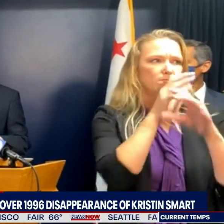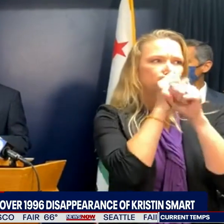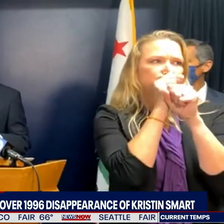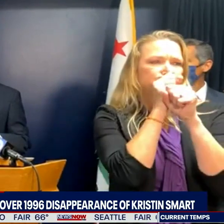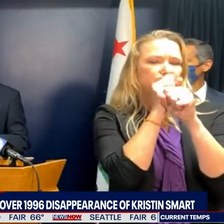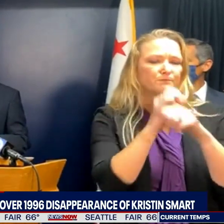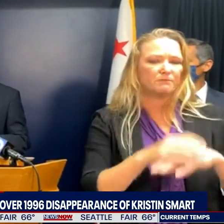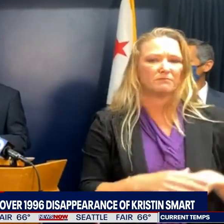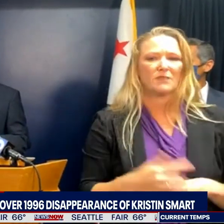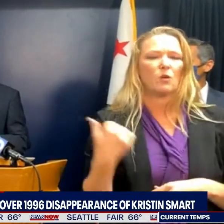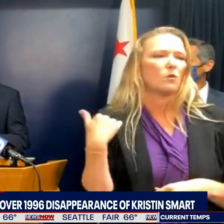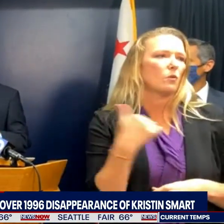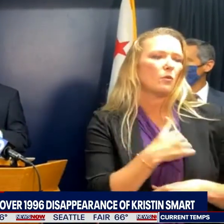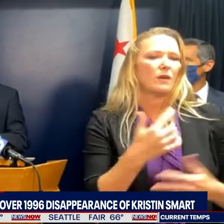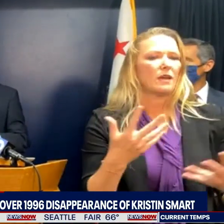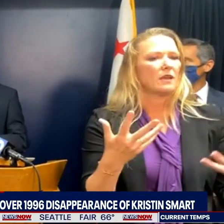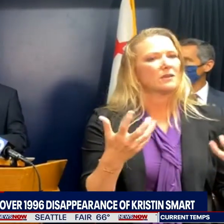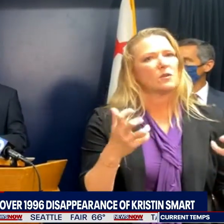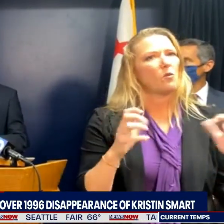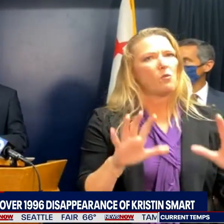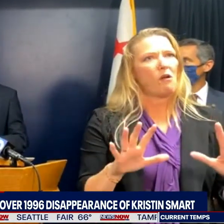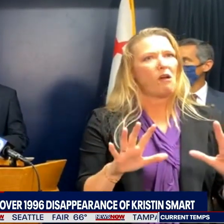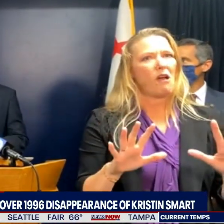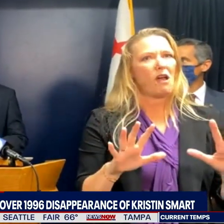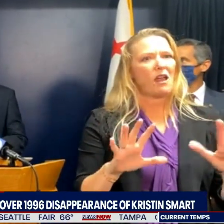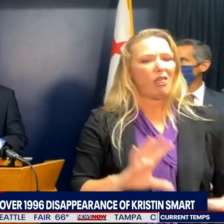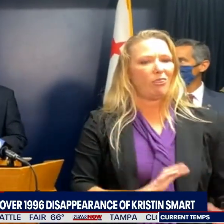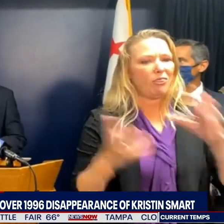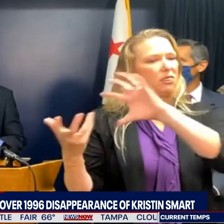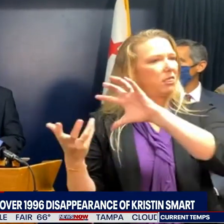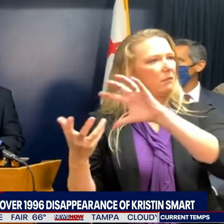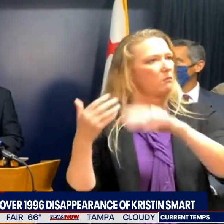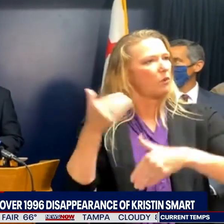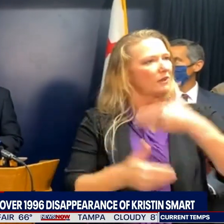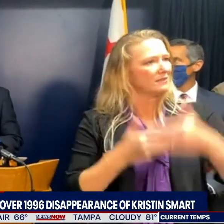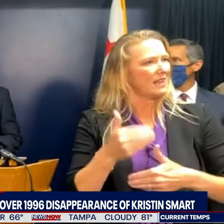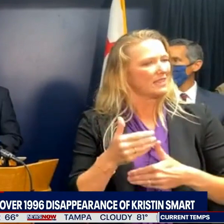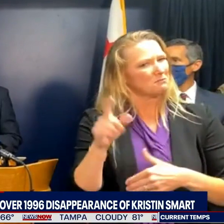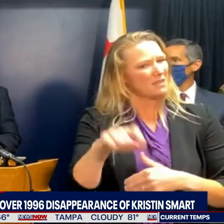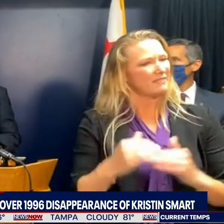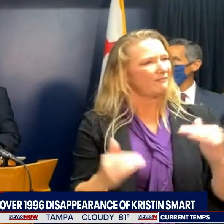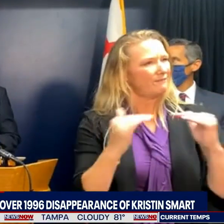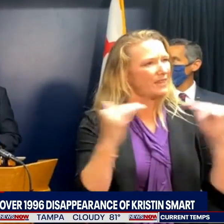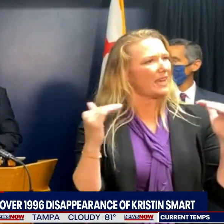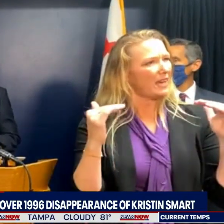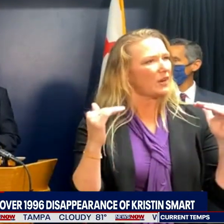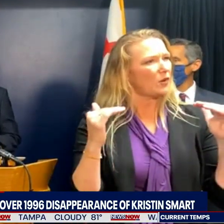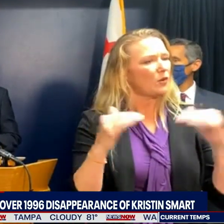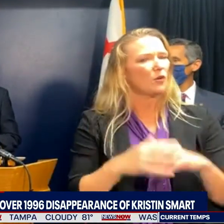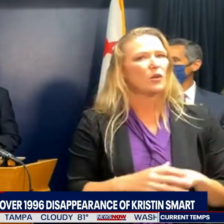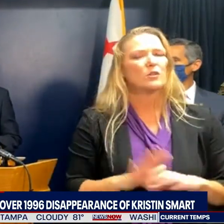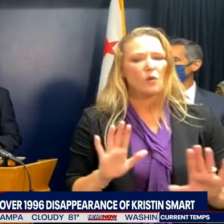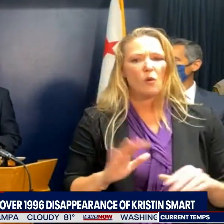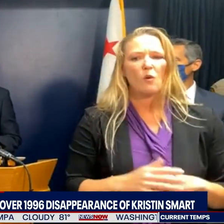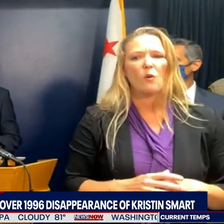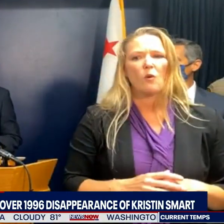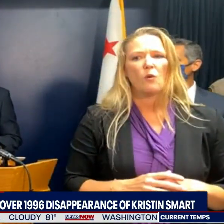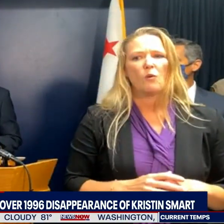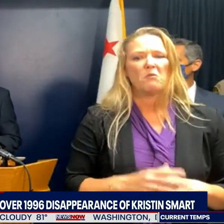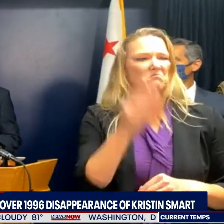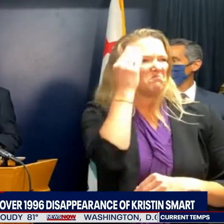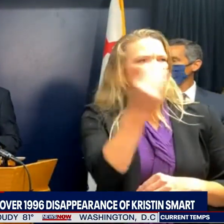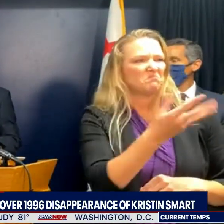want to do anything to jeopardize the fair process that I was just asked about going forward. So what I can tell you is that significant